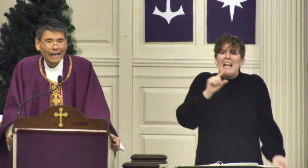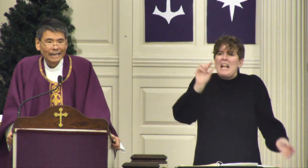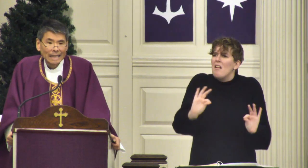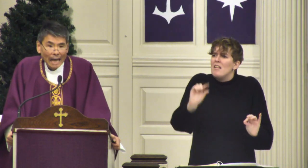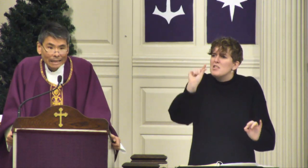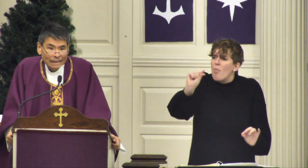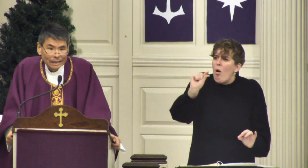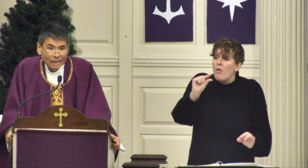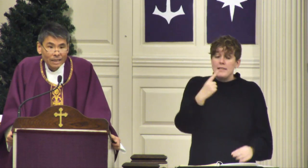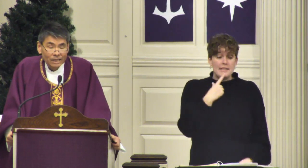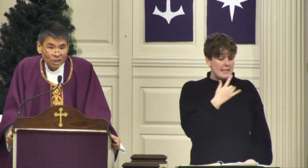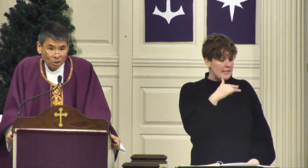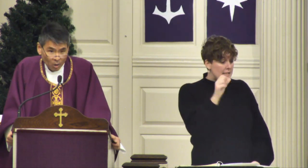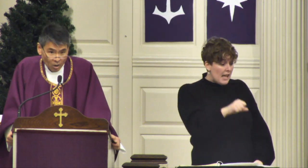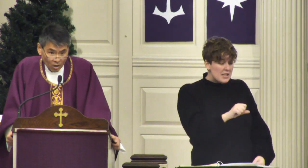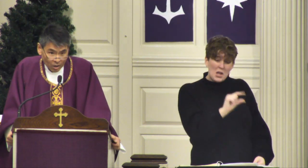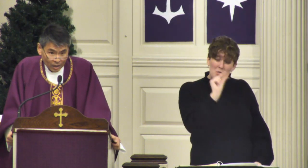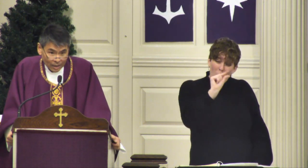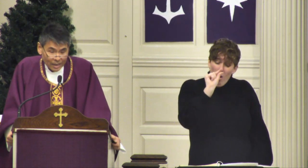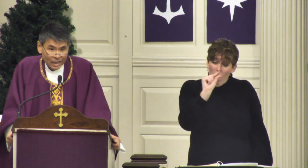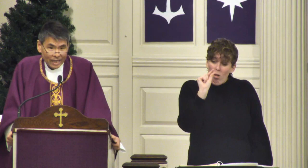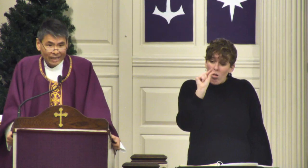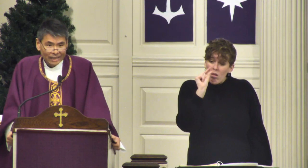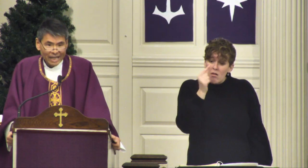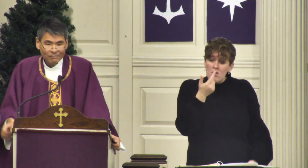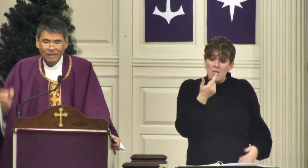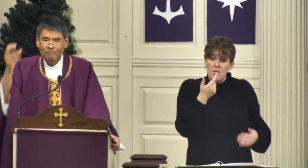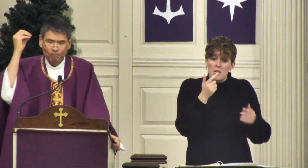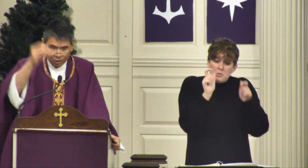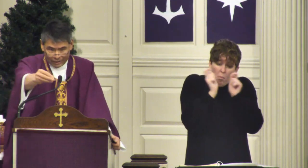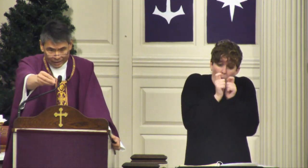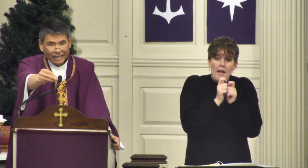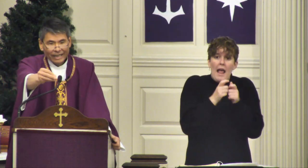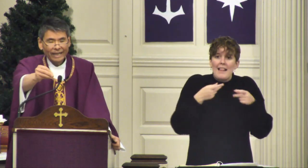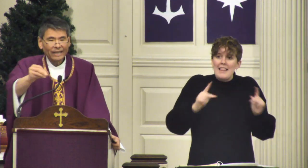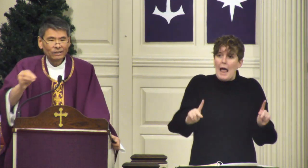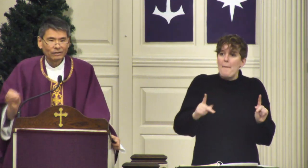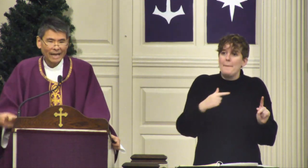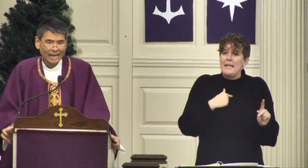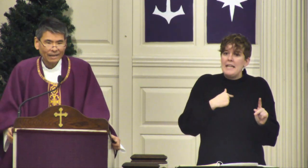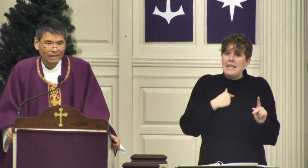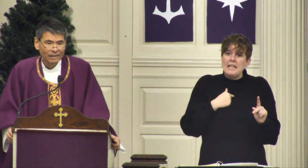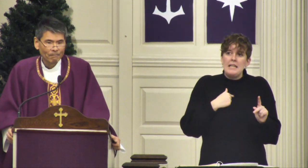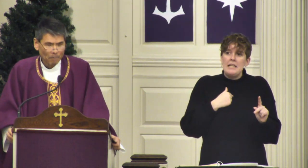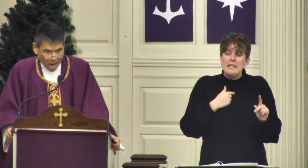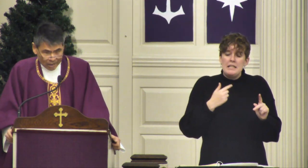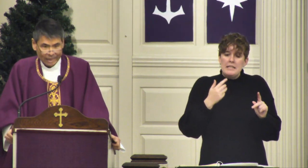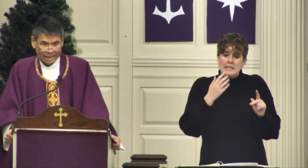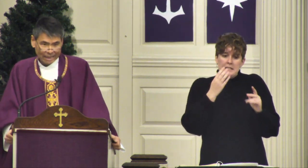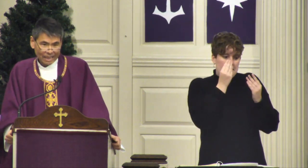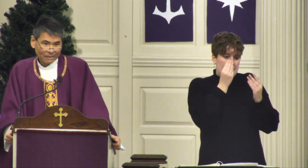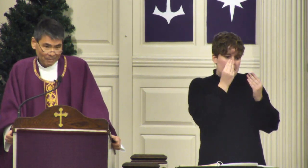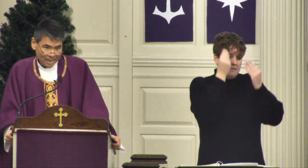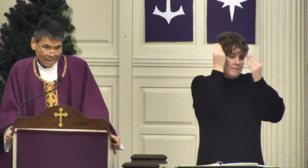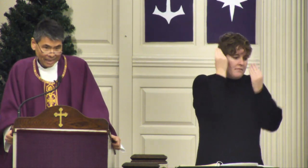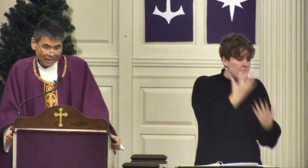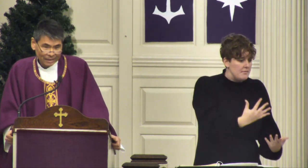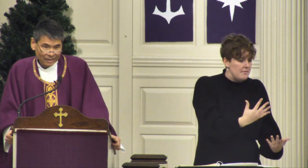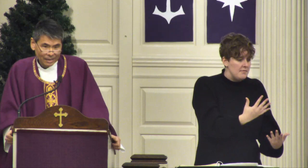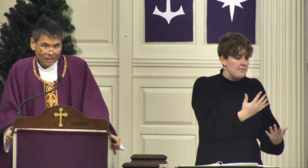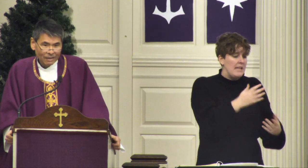says, yes, small. And let me put into that body and